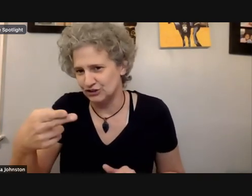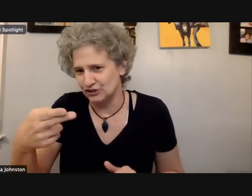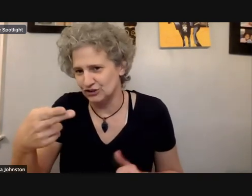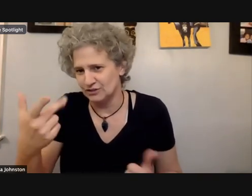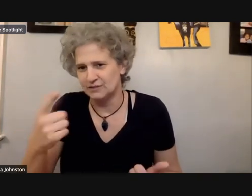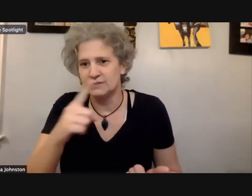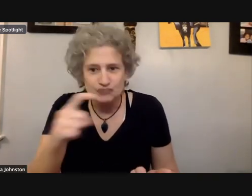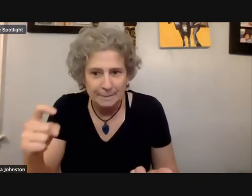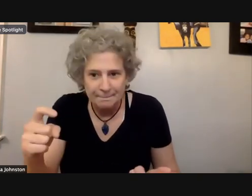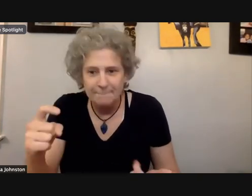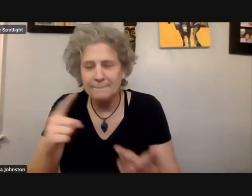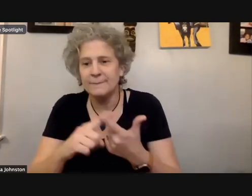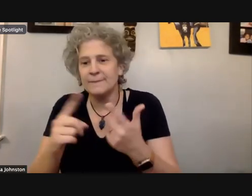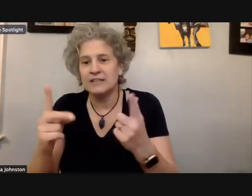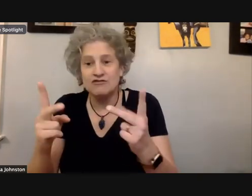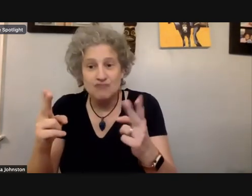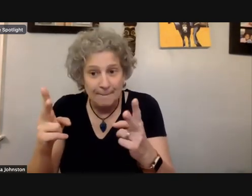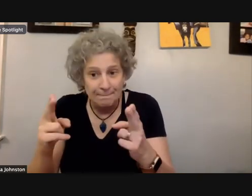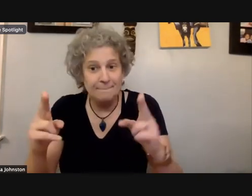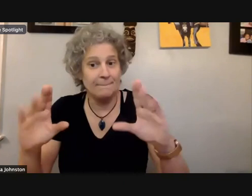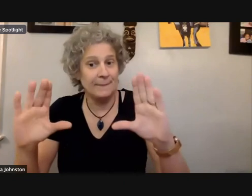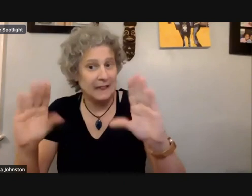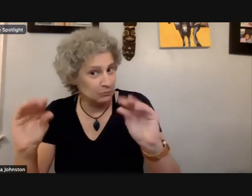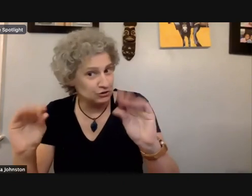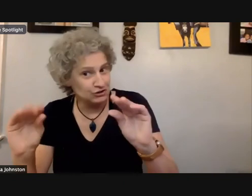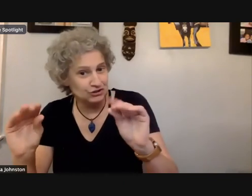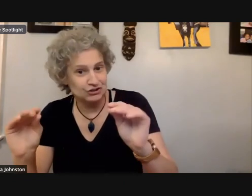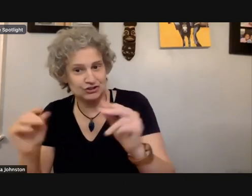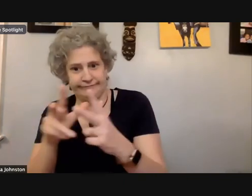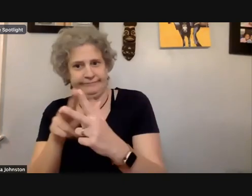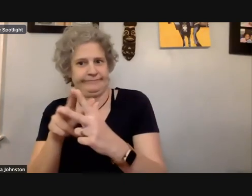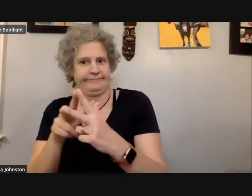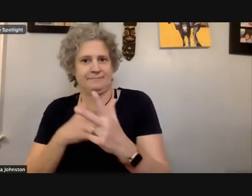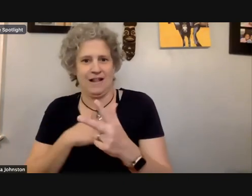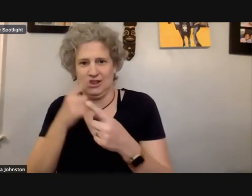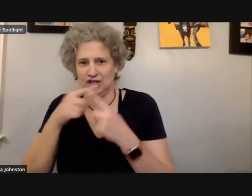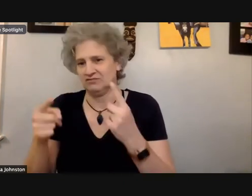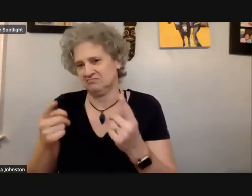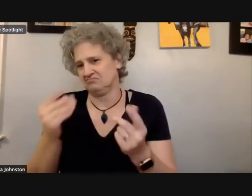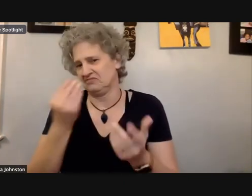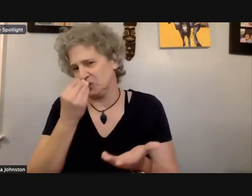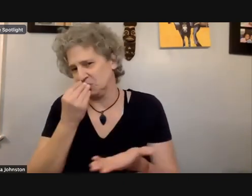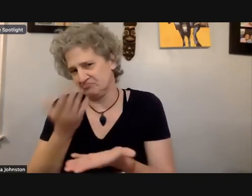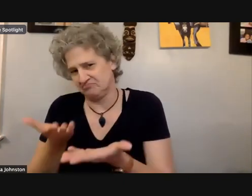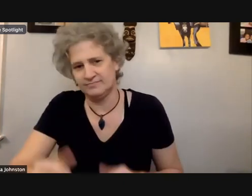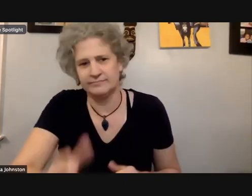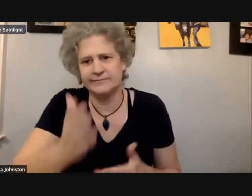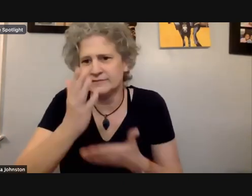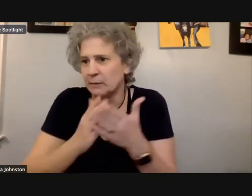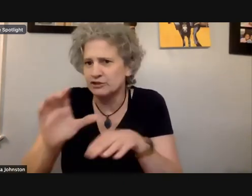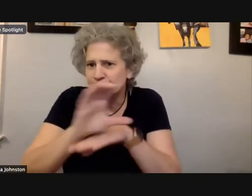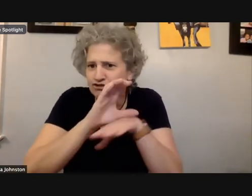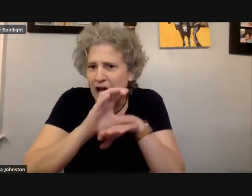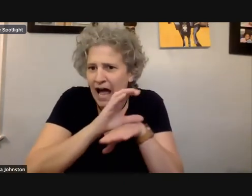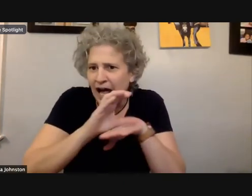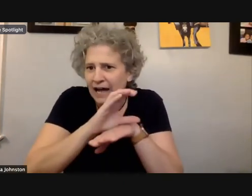For me, I'm allergic to shellfish, for example, shrimp, crabs, lobsters. Those are my big